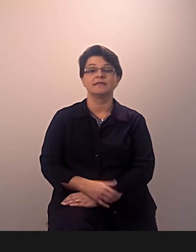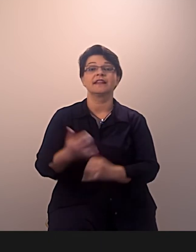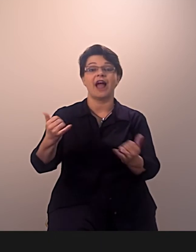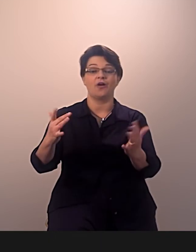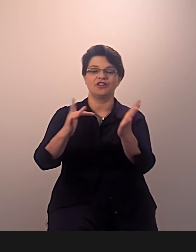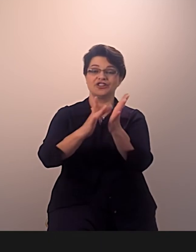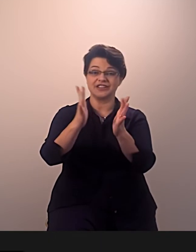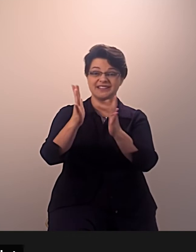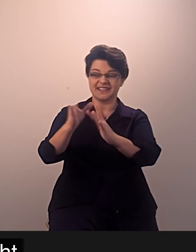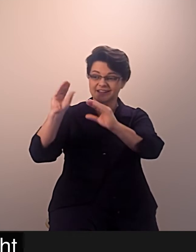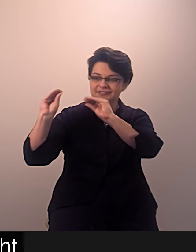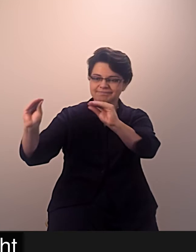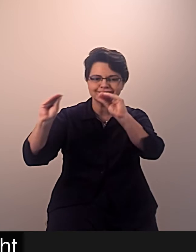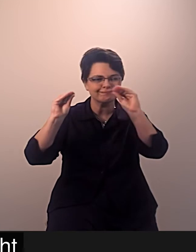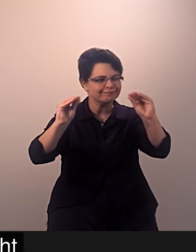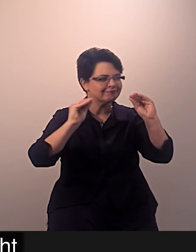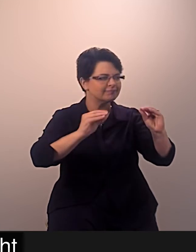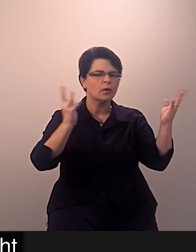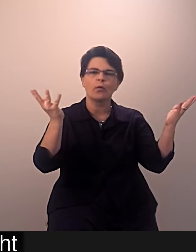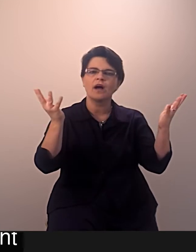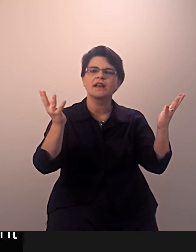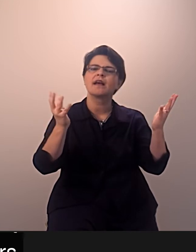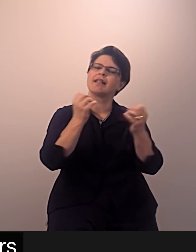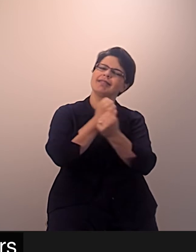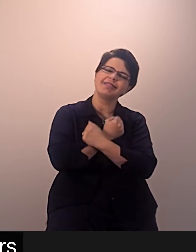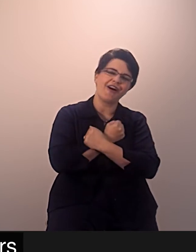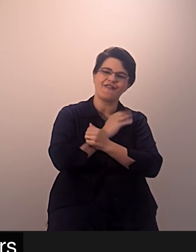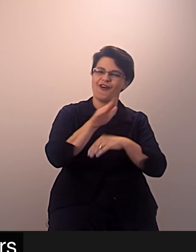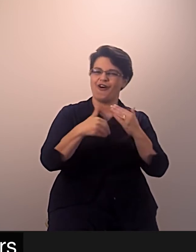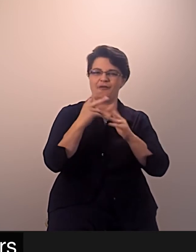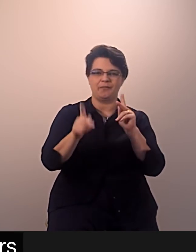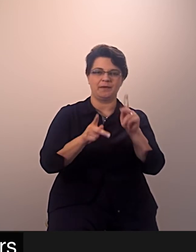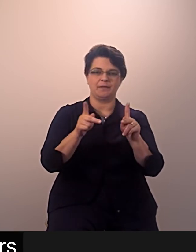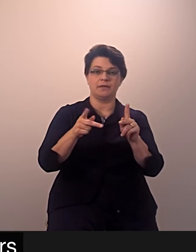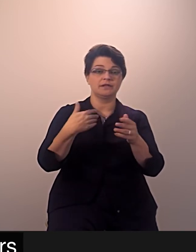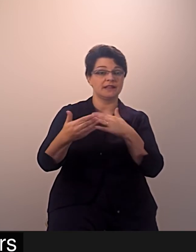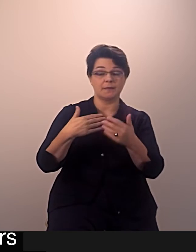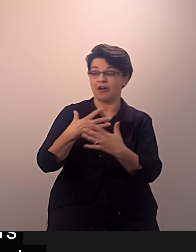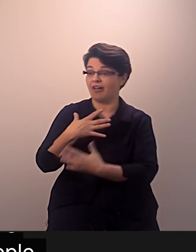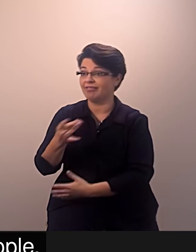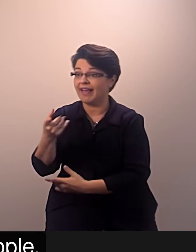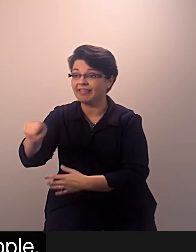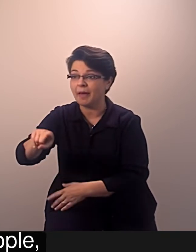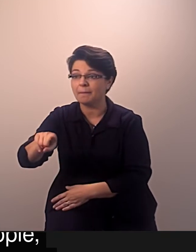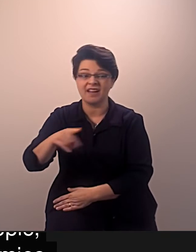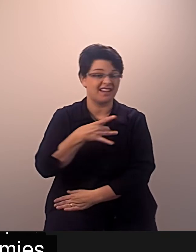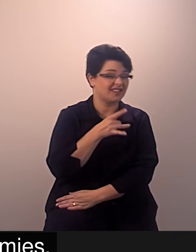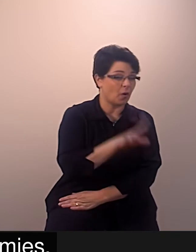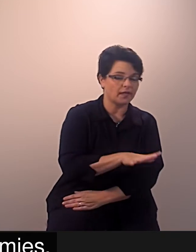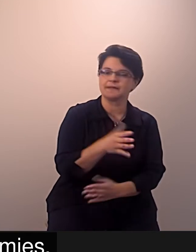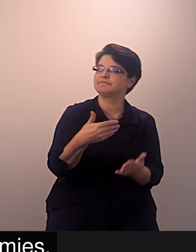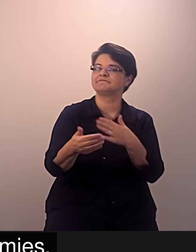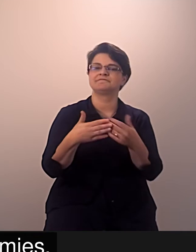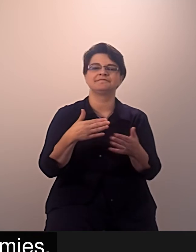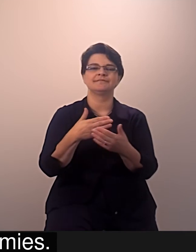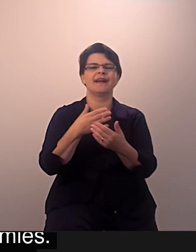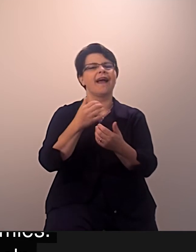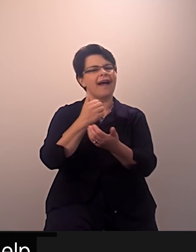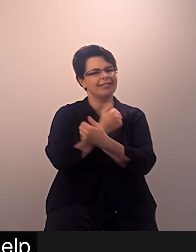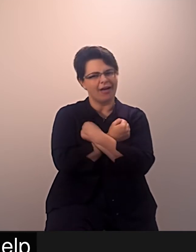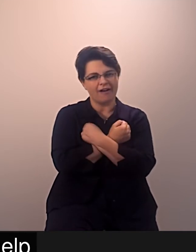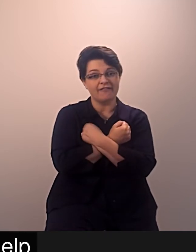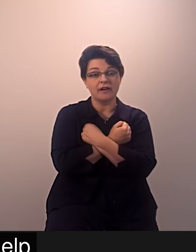Jesus taught His followers to love all people, even their enemies. We should help anyone in